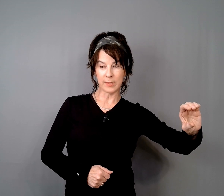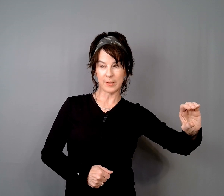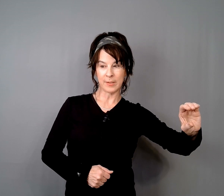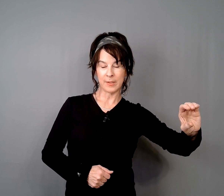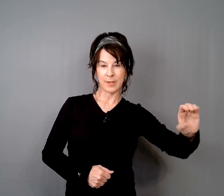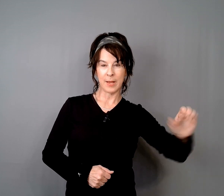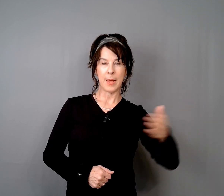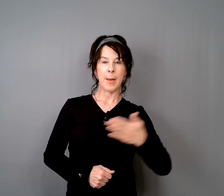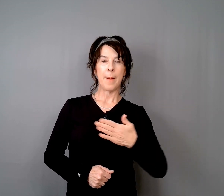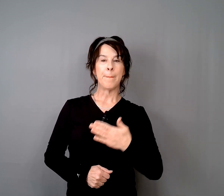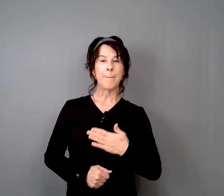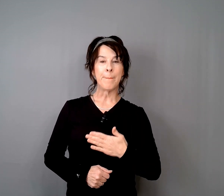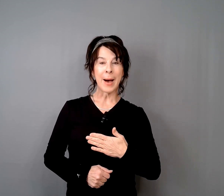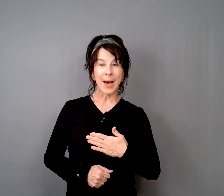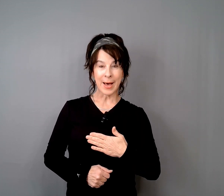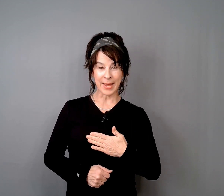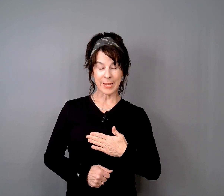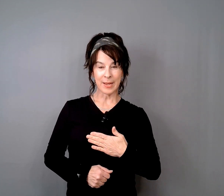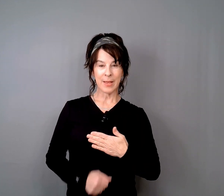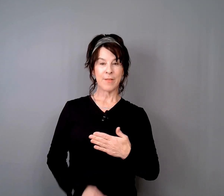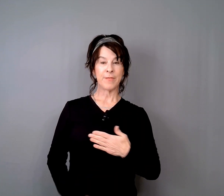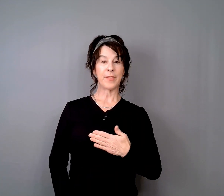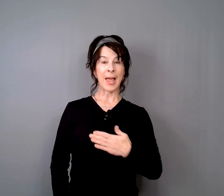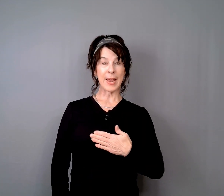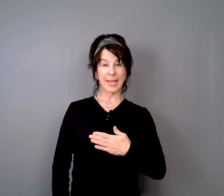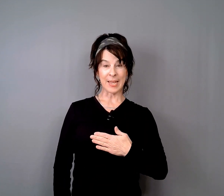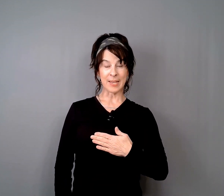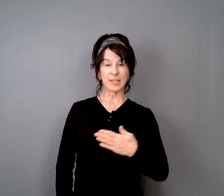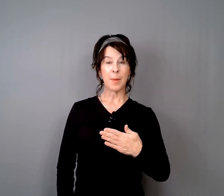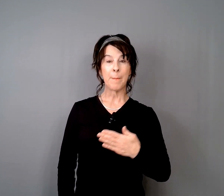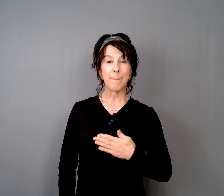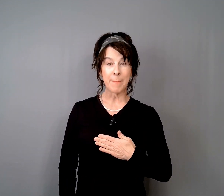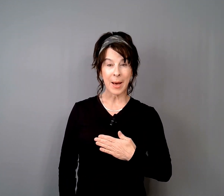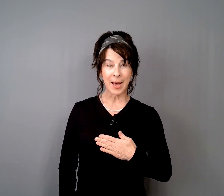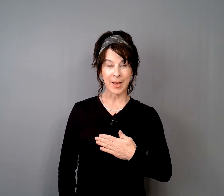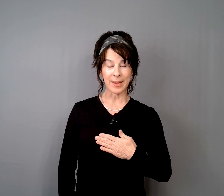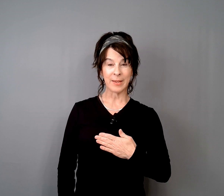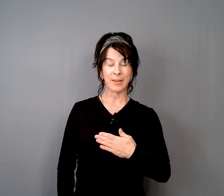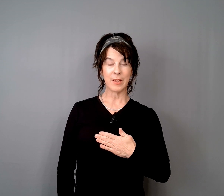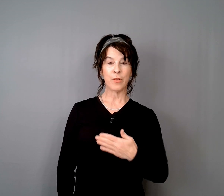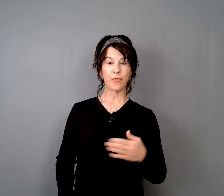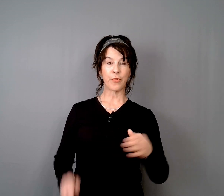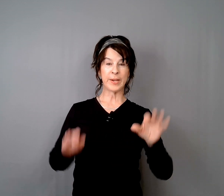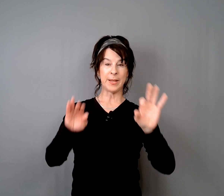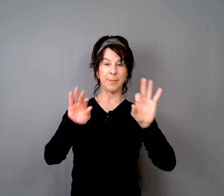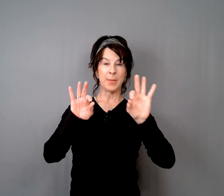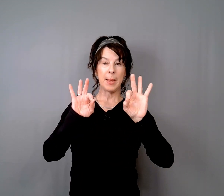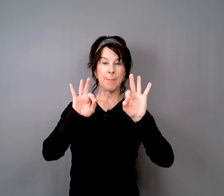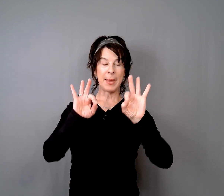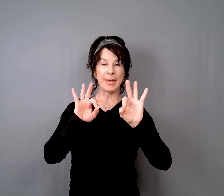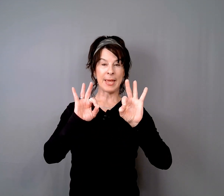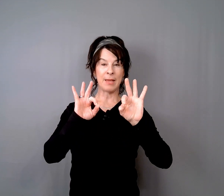cross, my flat hand, my freedom. Make